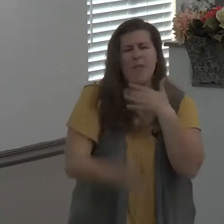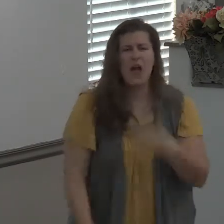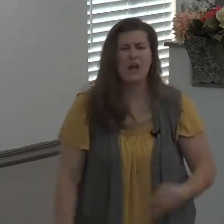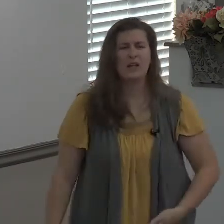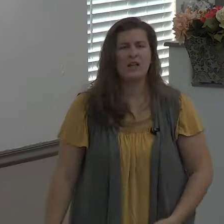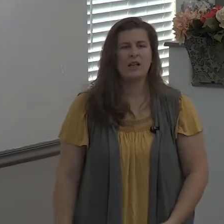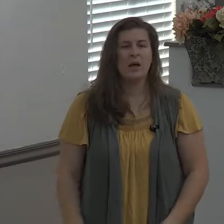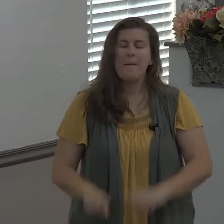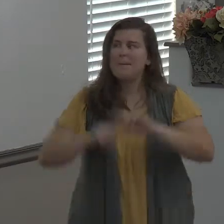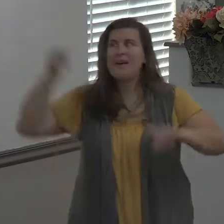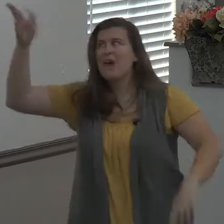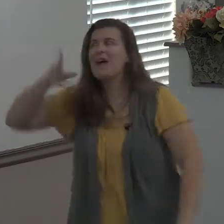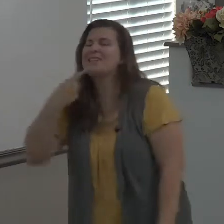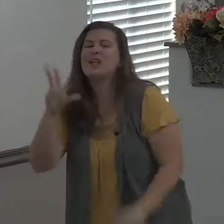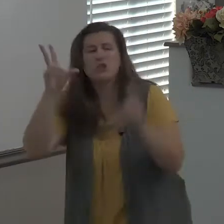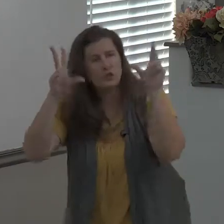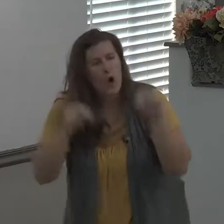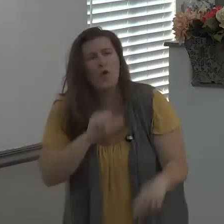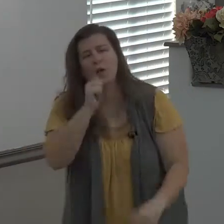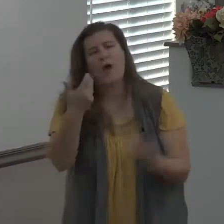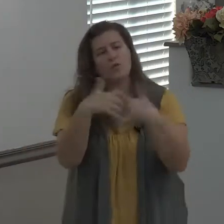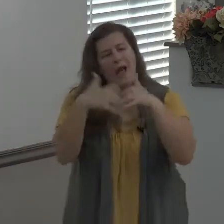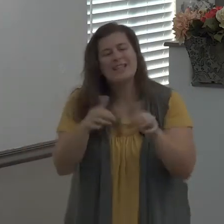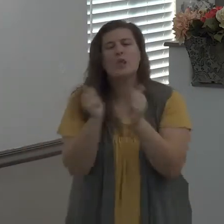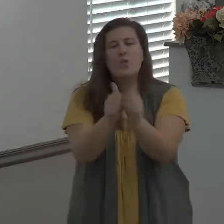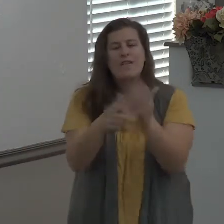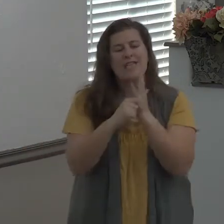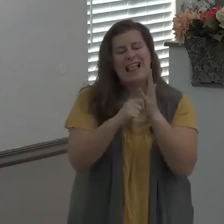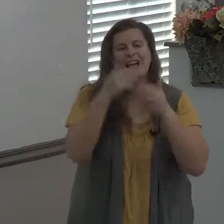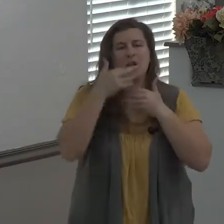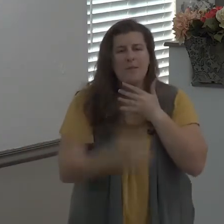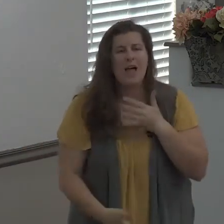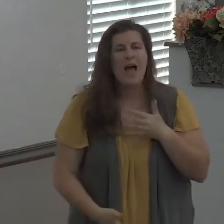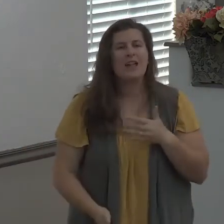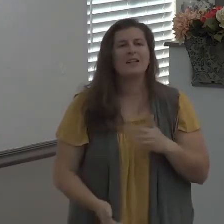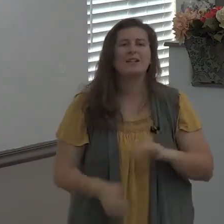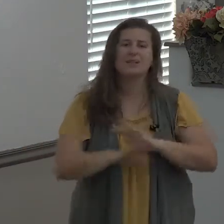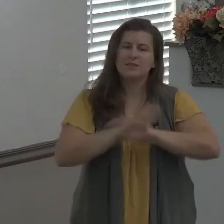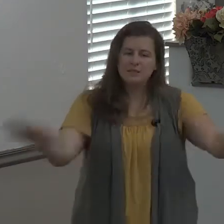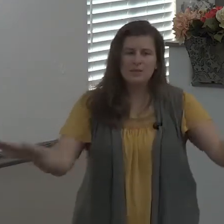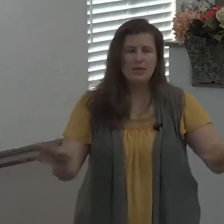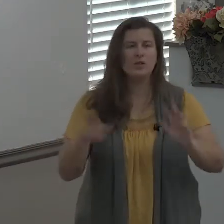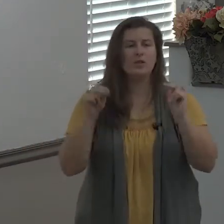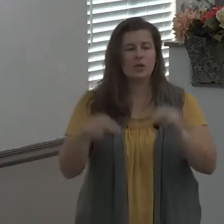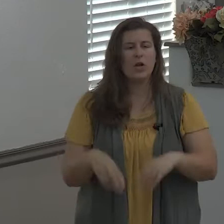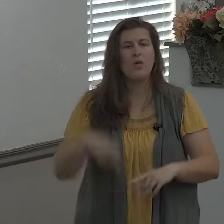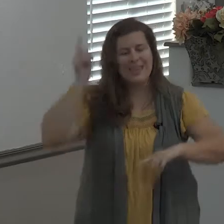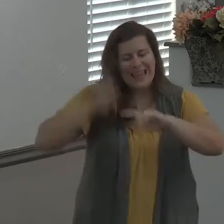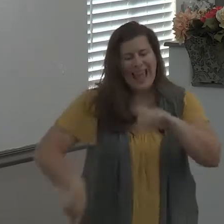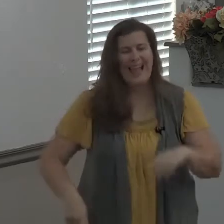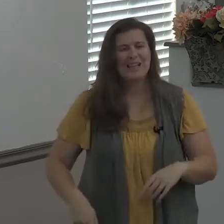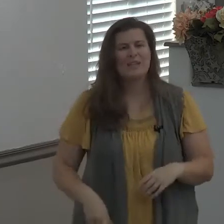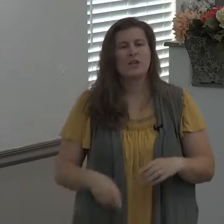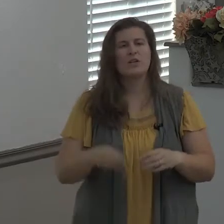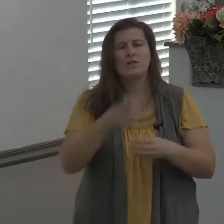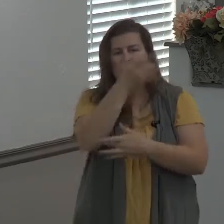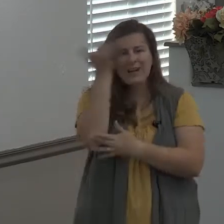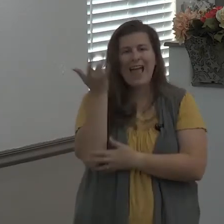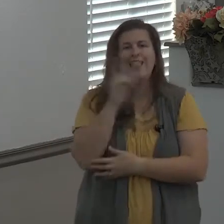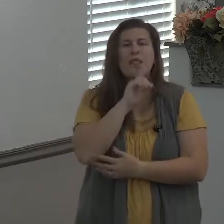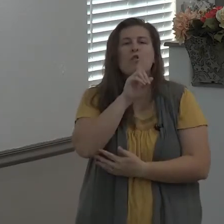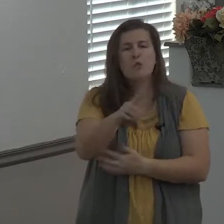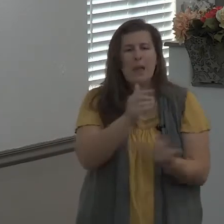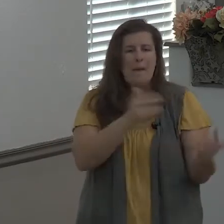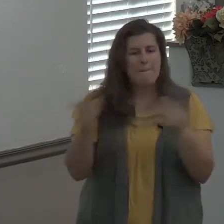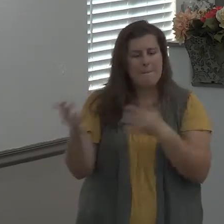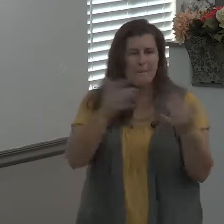because guess what? I thought I was battling flesh and blood. But God says we wrestle not against flesh and blood. Yes, we